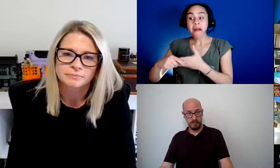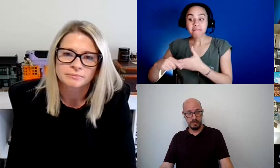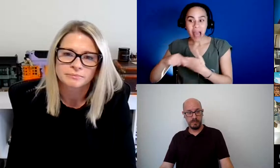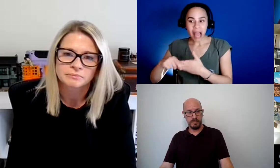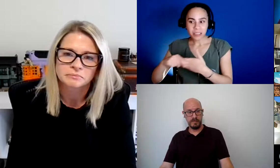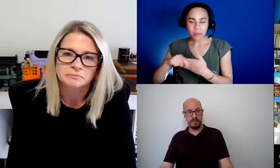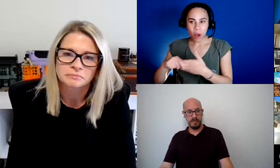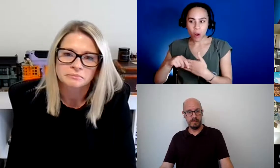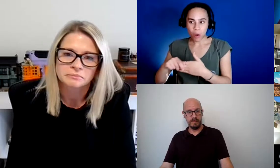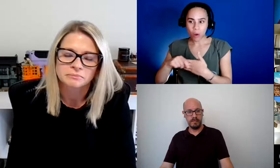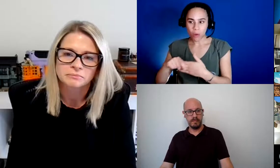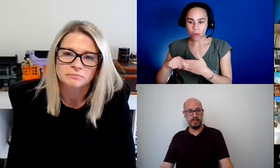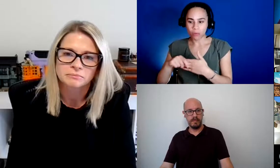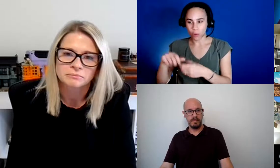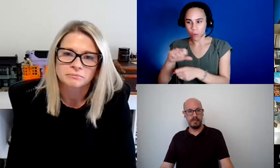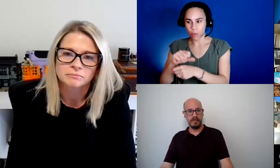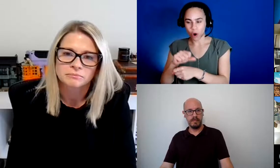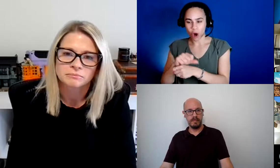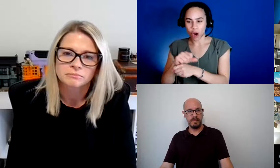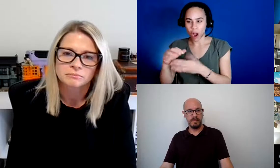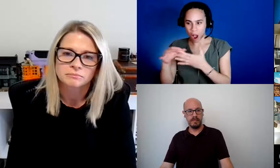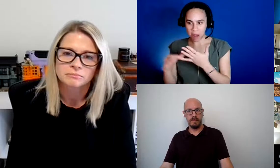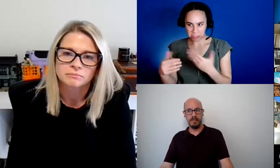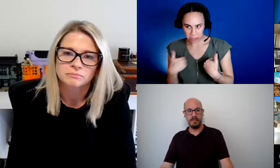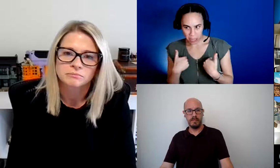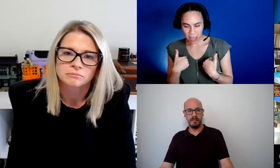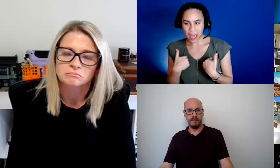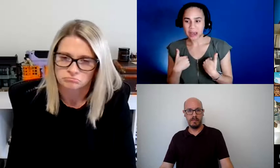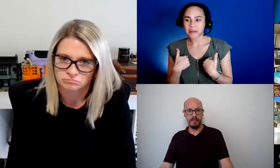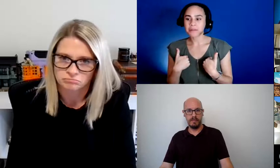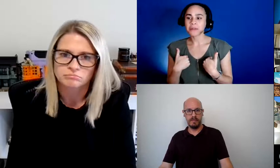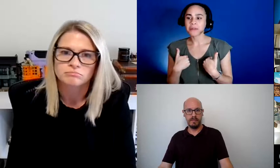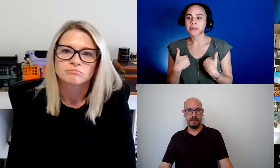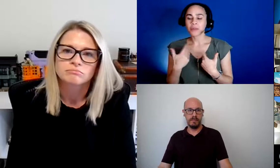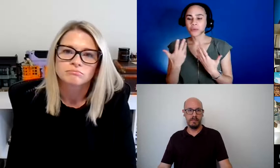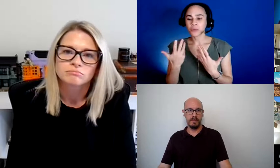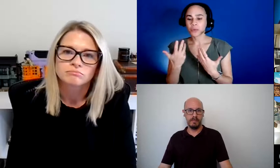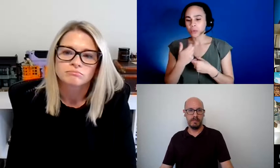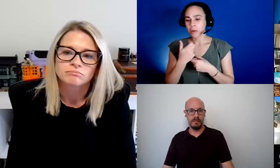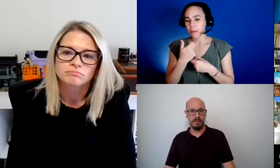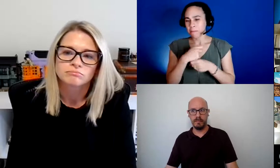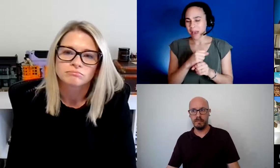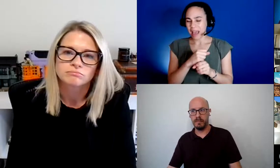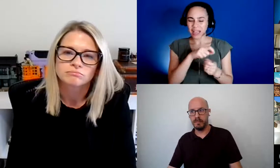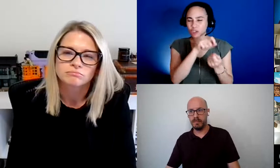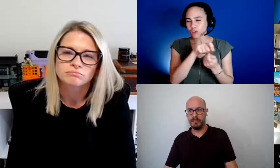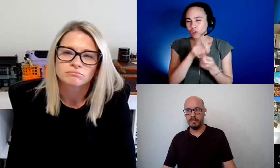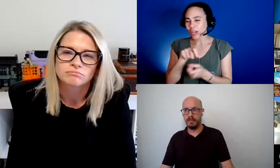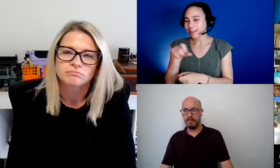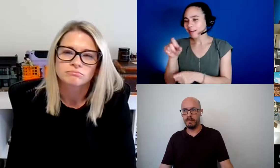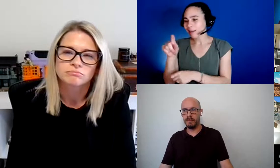flexible work options. Making certain tasks more accessible for those they need to accommodate.